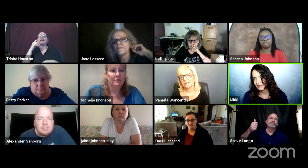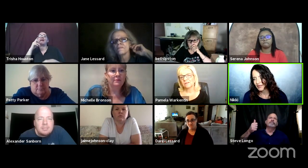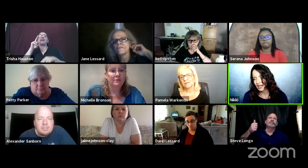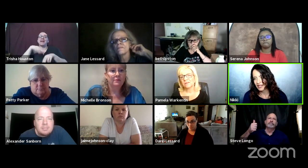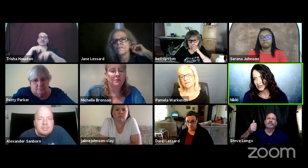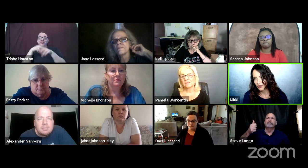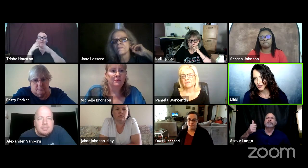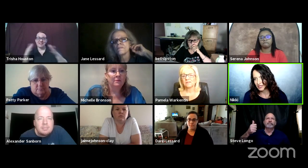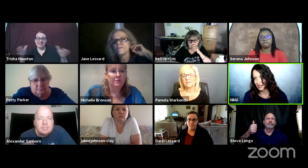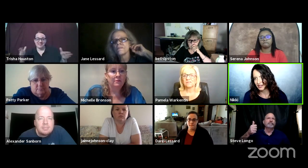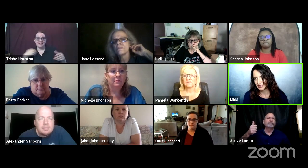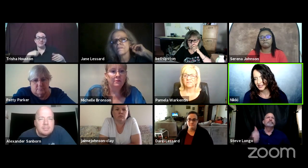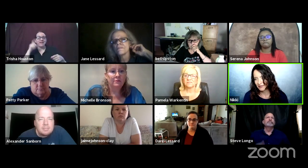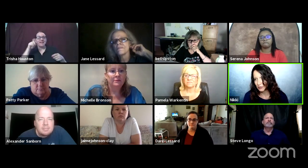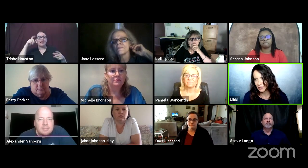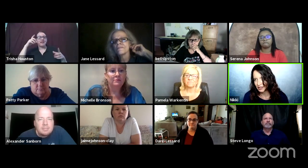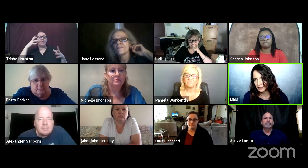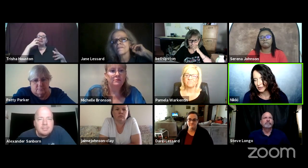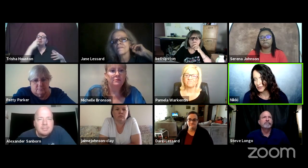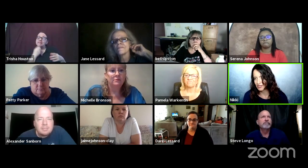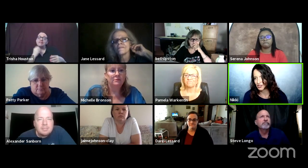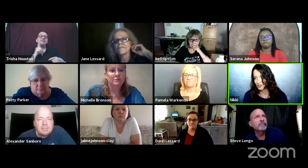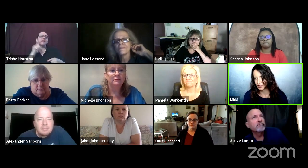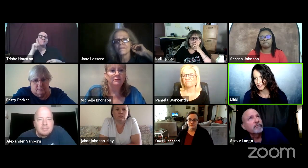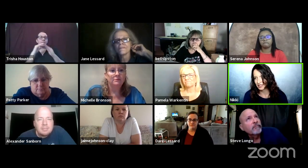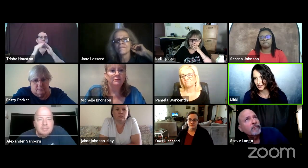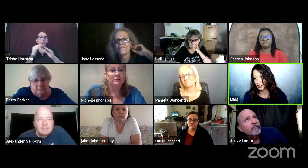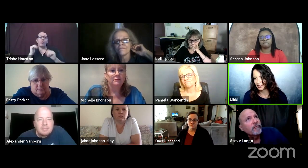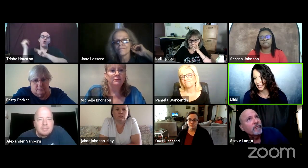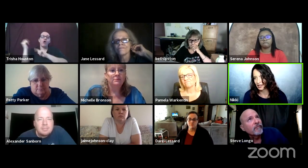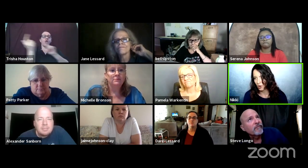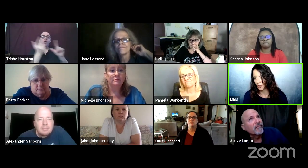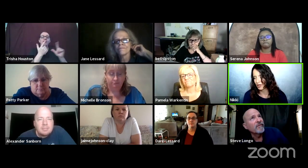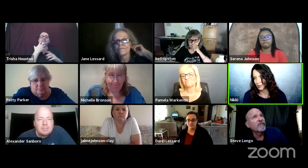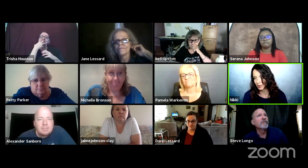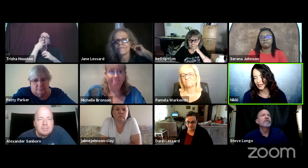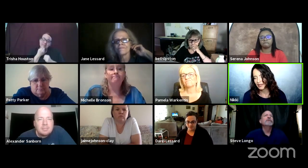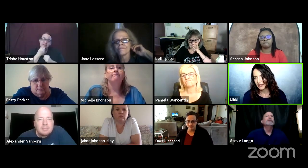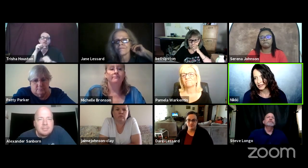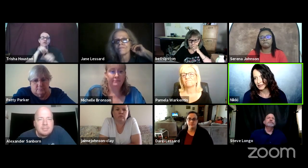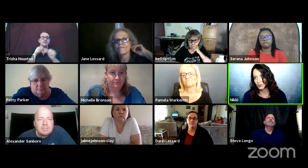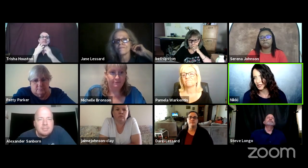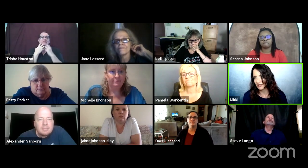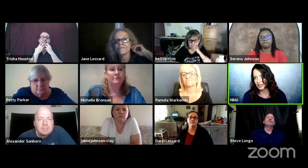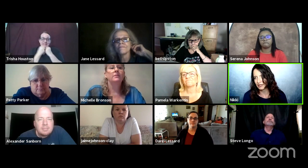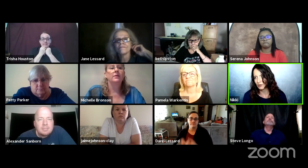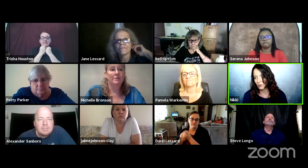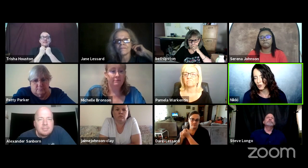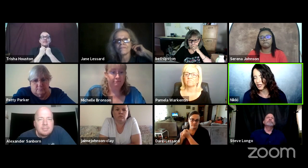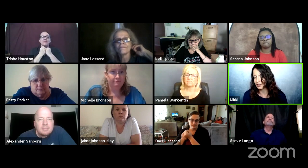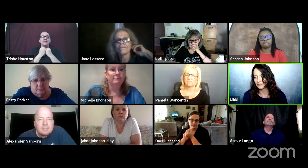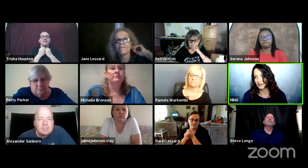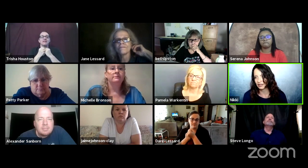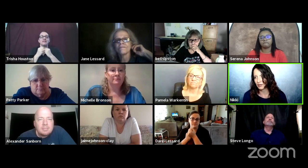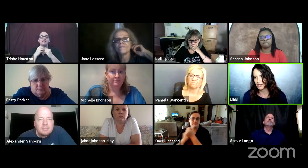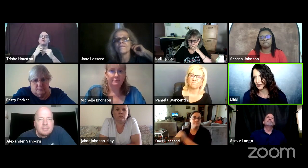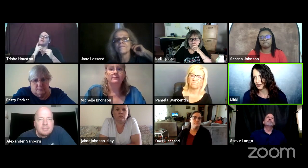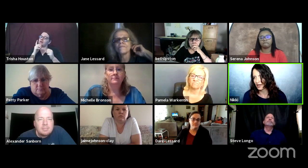And as Nicole said, it doesn't have to be limited to just here. It can open up, because really we need to value each other as